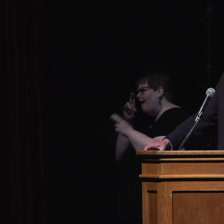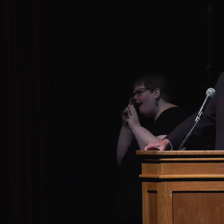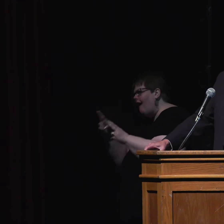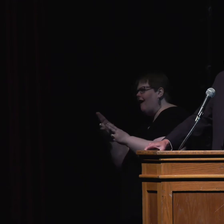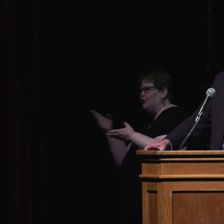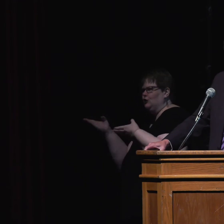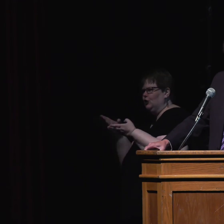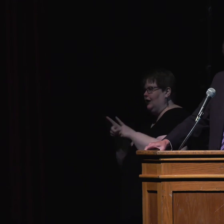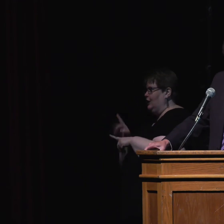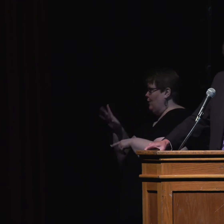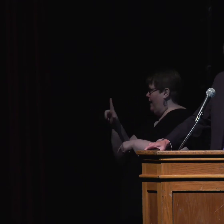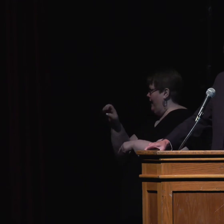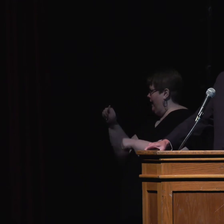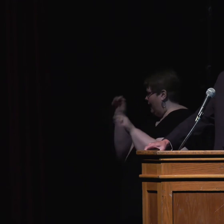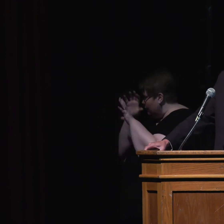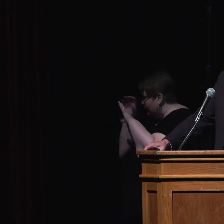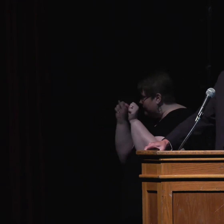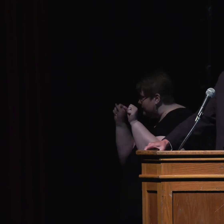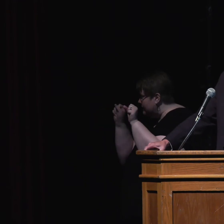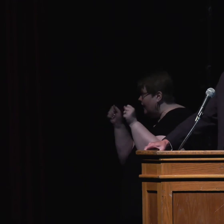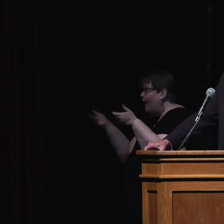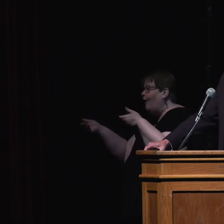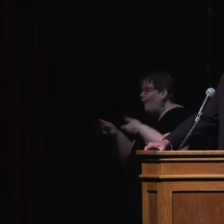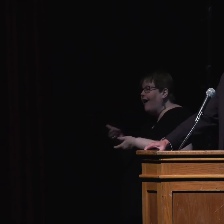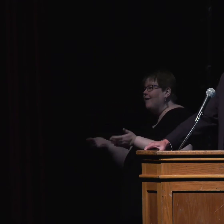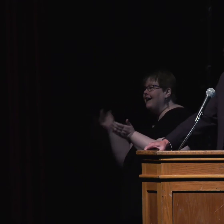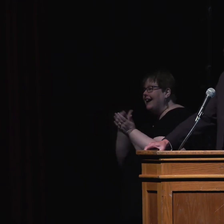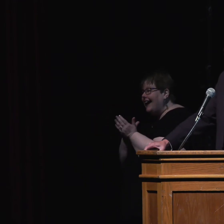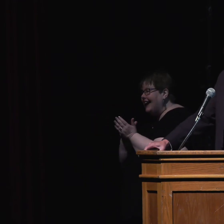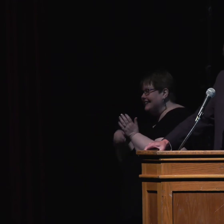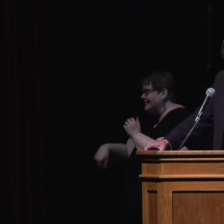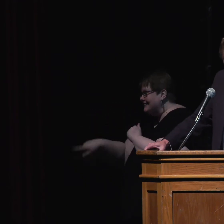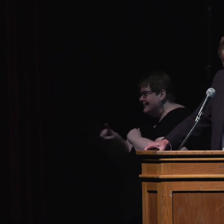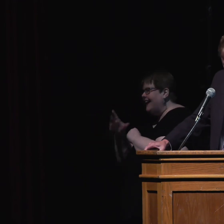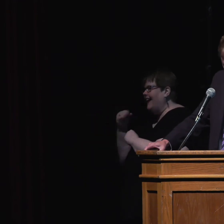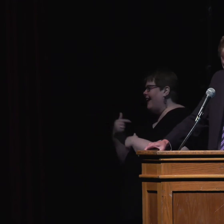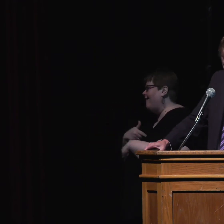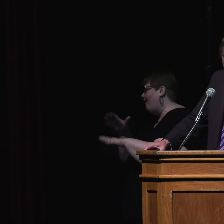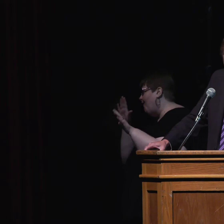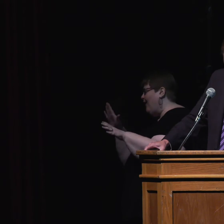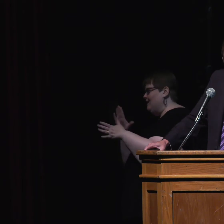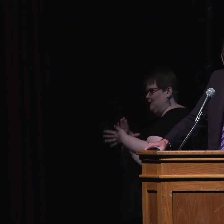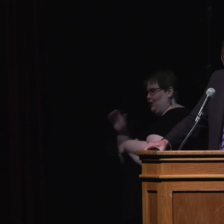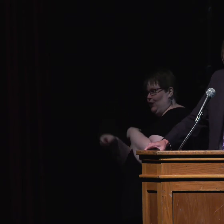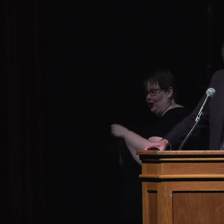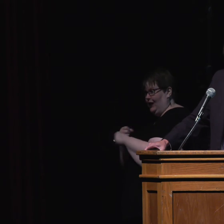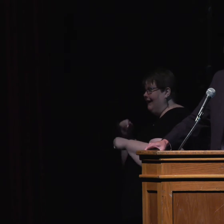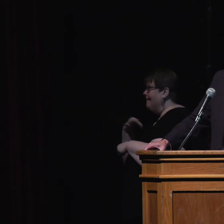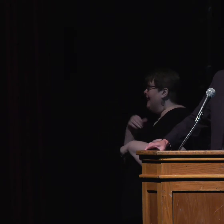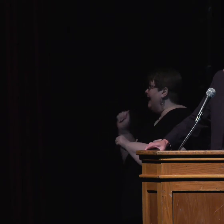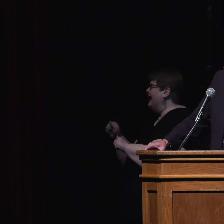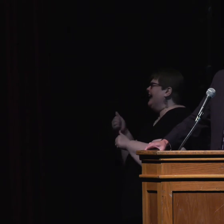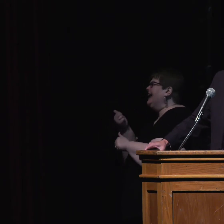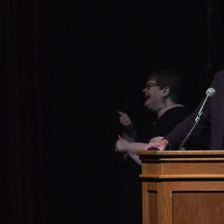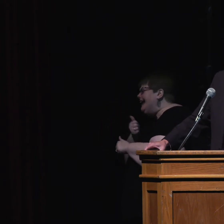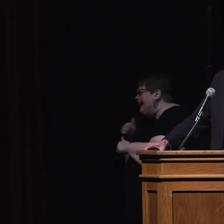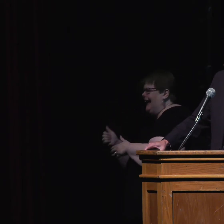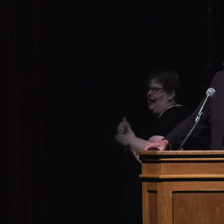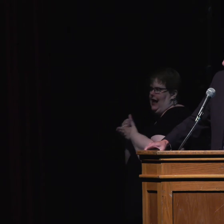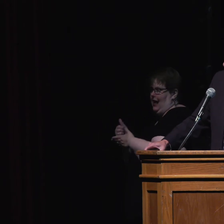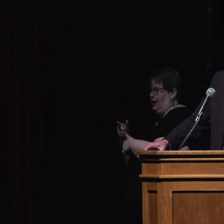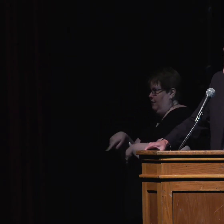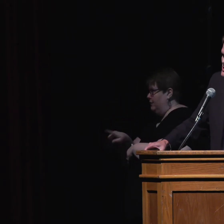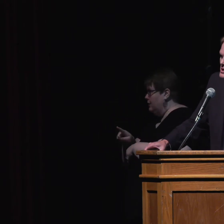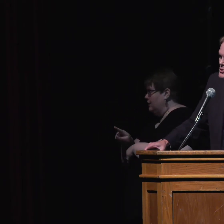honor of serving as your LEA president. Welcome once again to you all and have a great school year. And if I can be of any assistance to